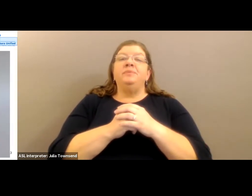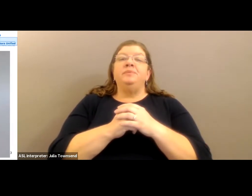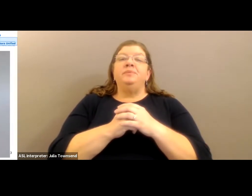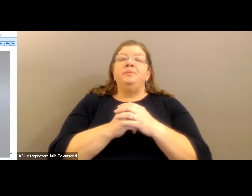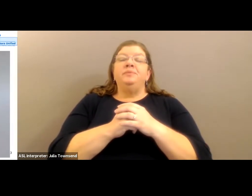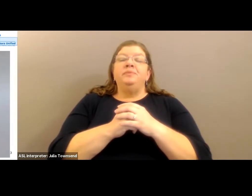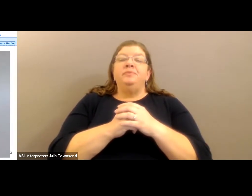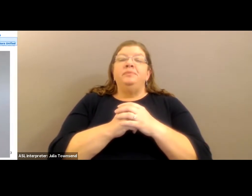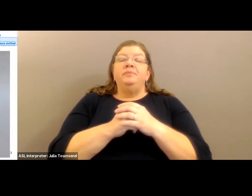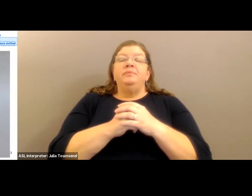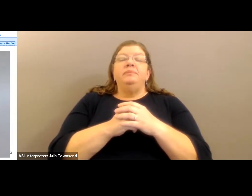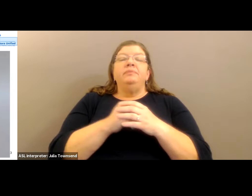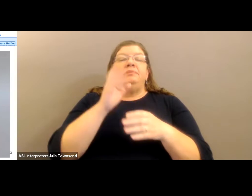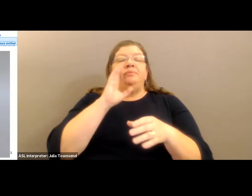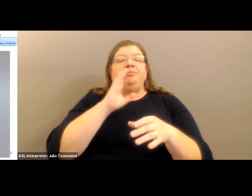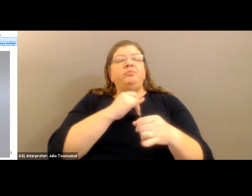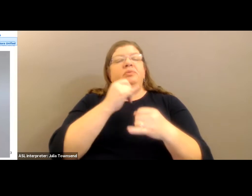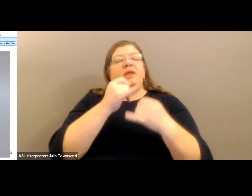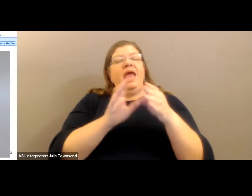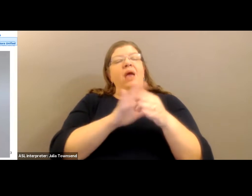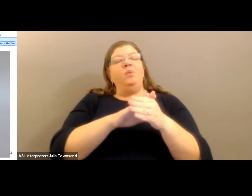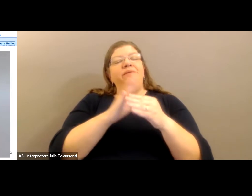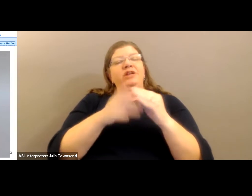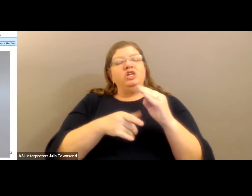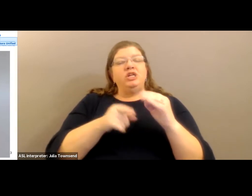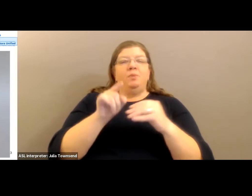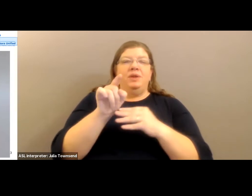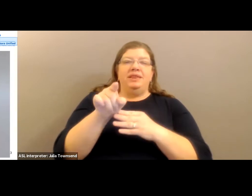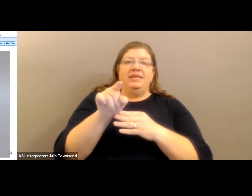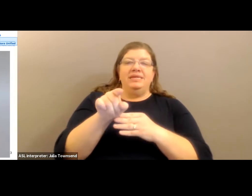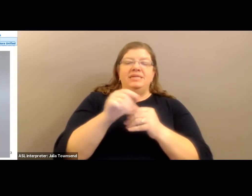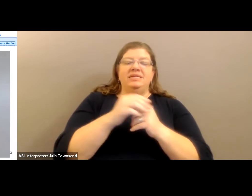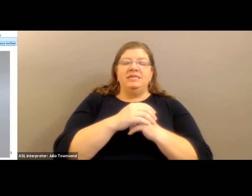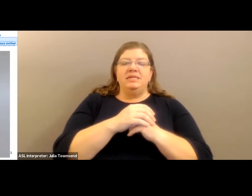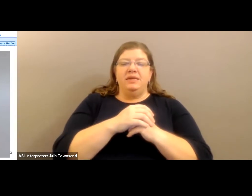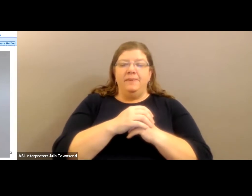So I'm going to finish up with this, the